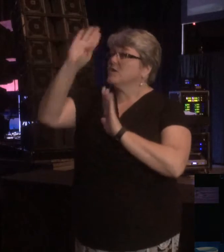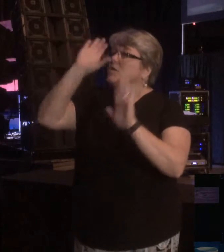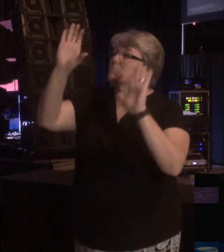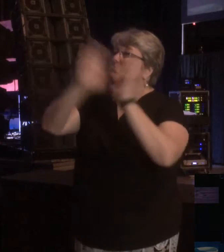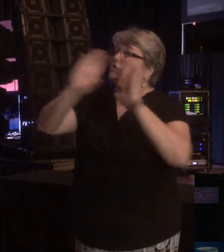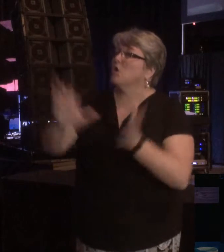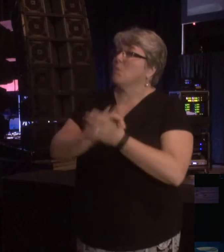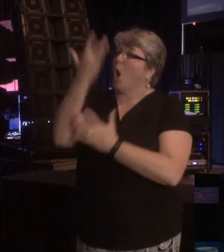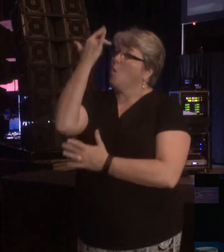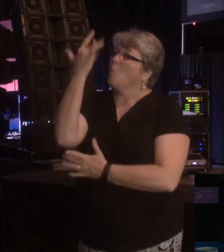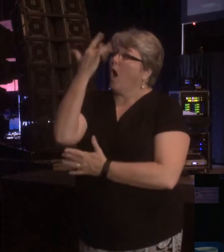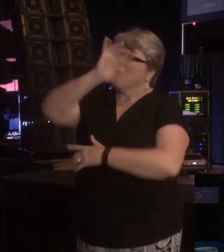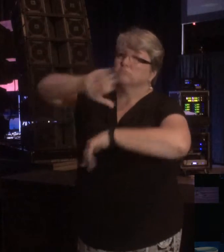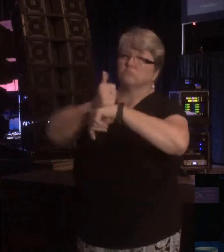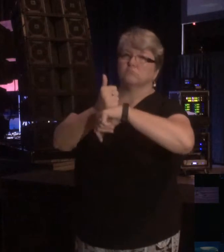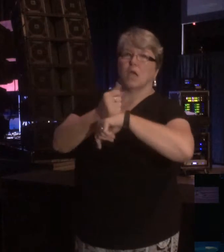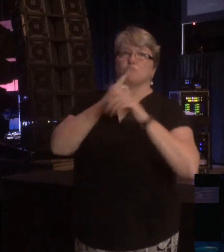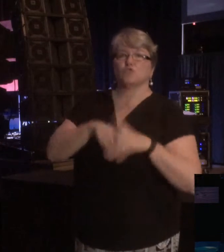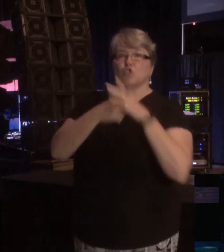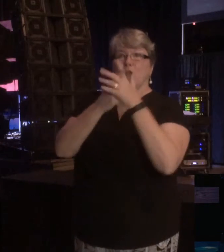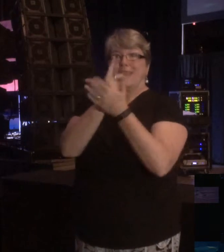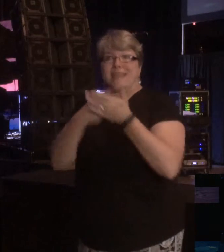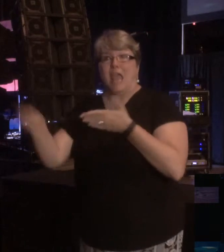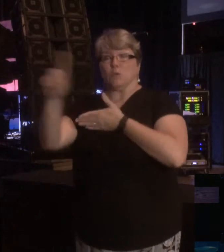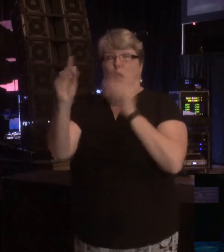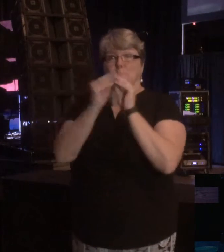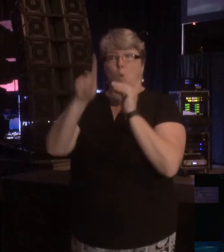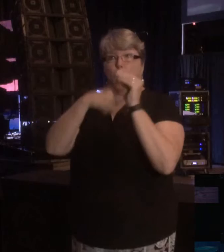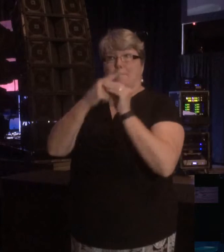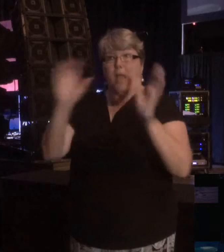I'm not going to say it was like the best talk on Ephesians 5 ever,